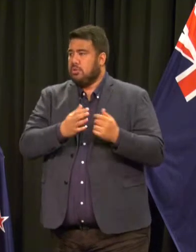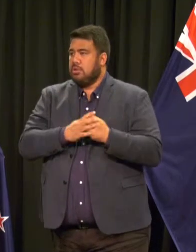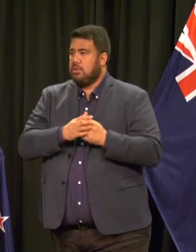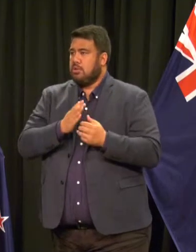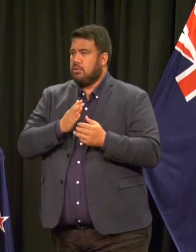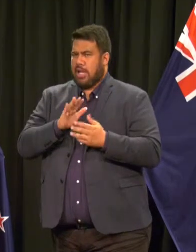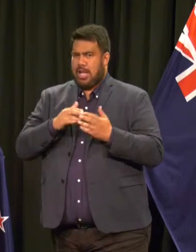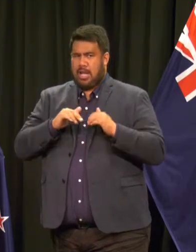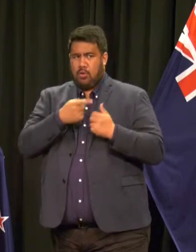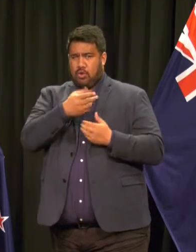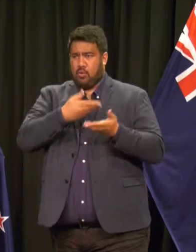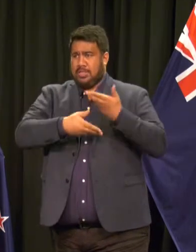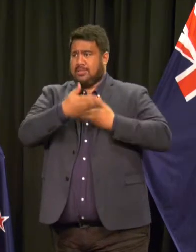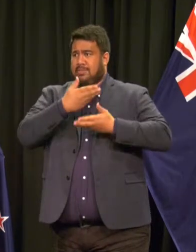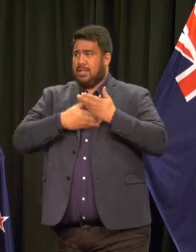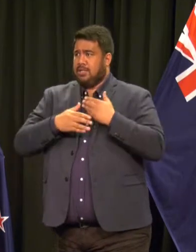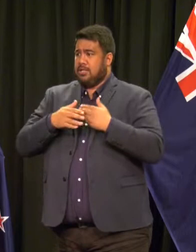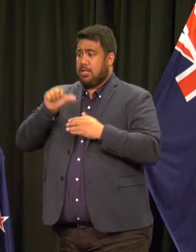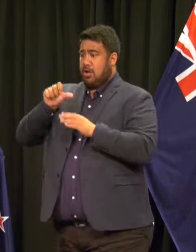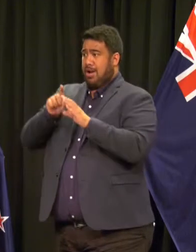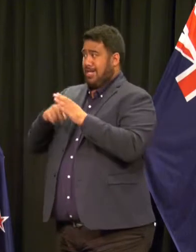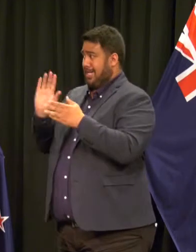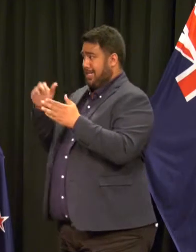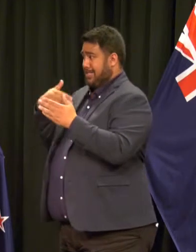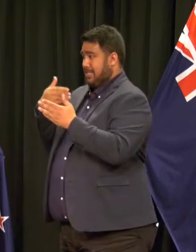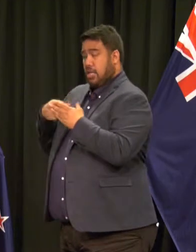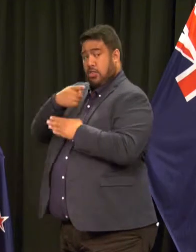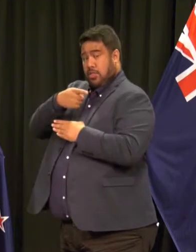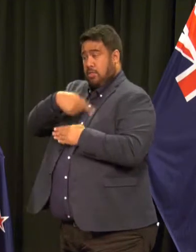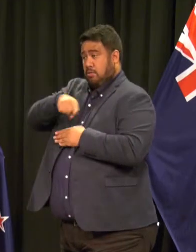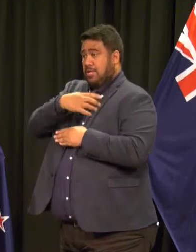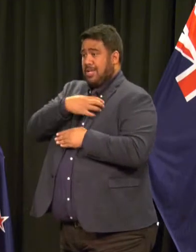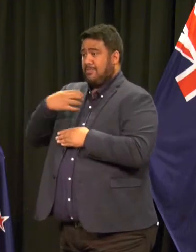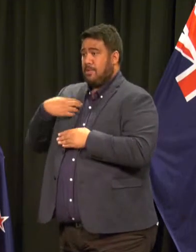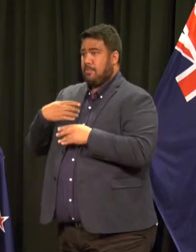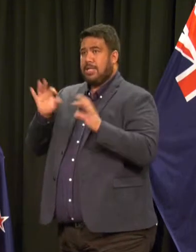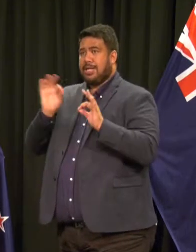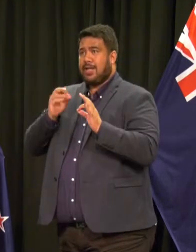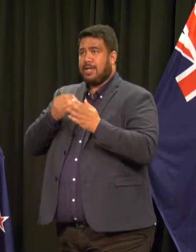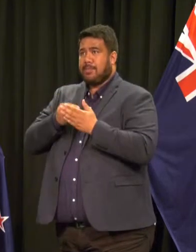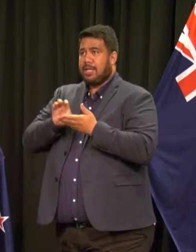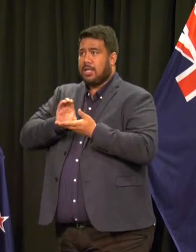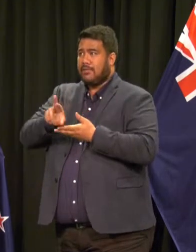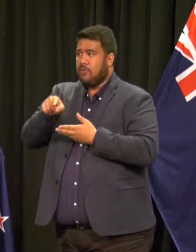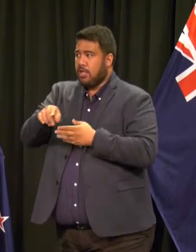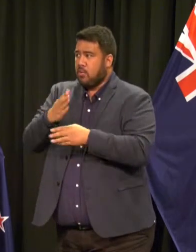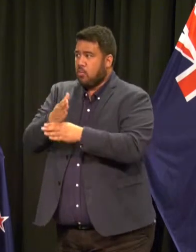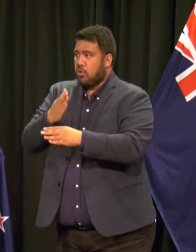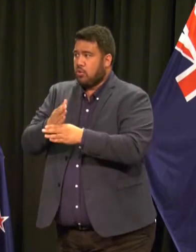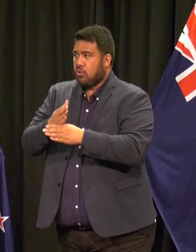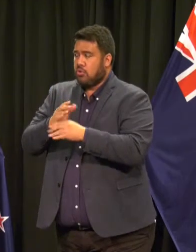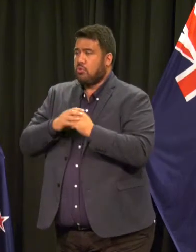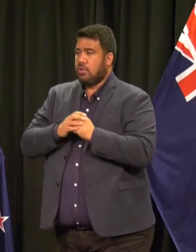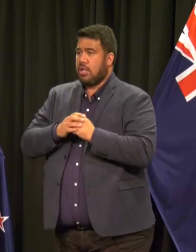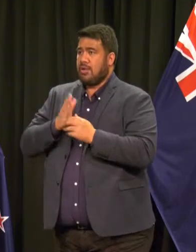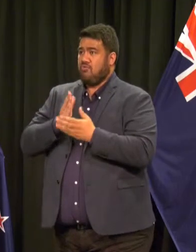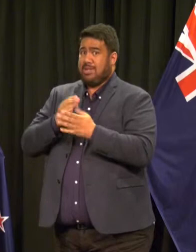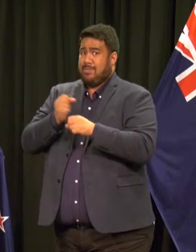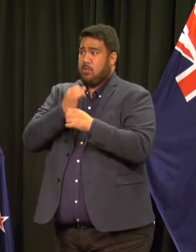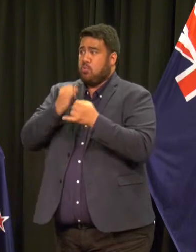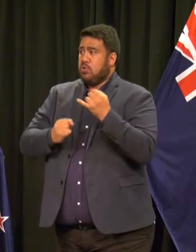us how over 9 years part of that, they put no money into that at all and underscored their neglect by having insufficient